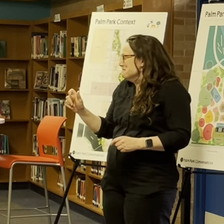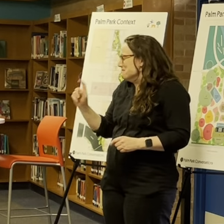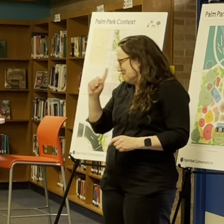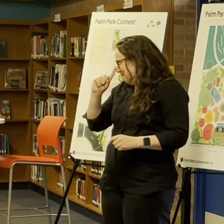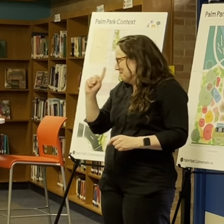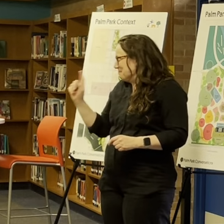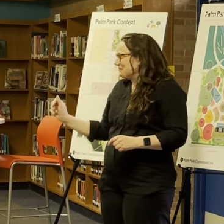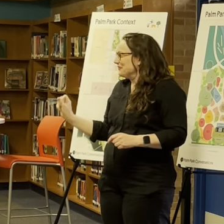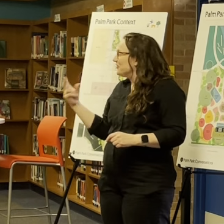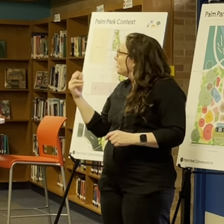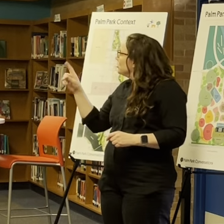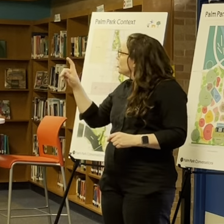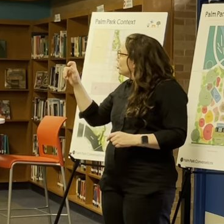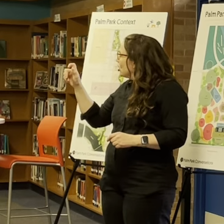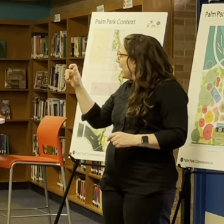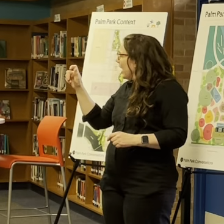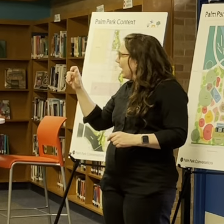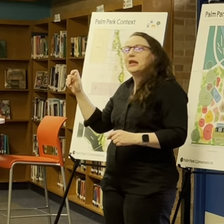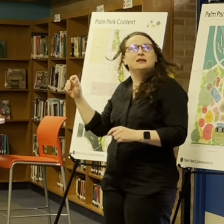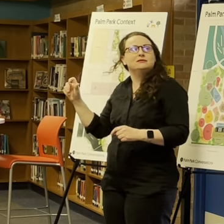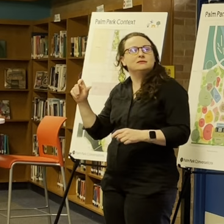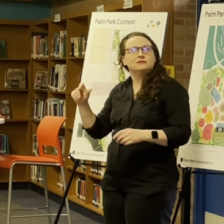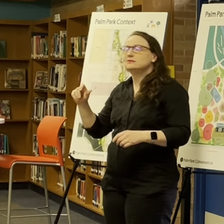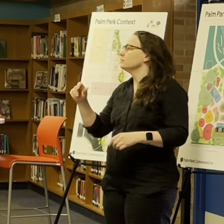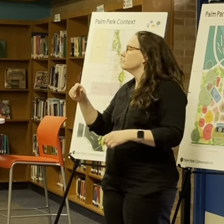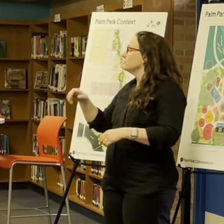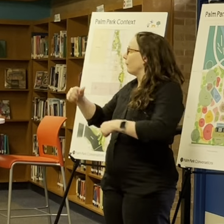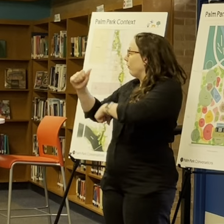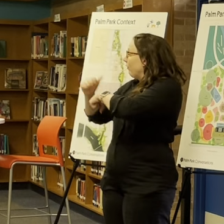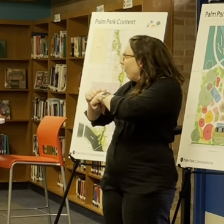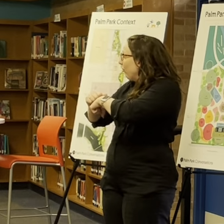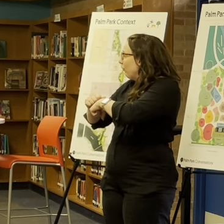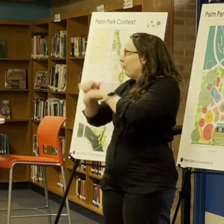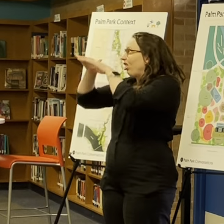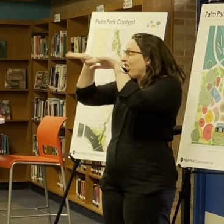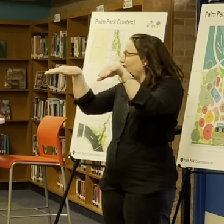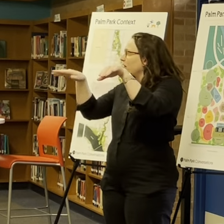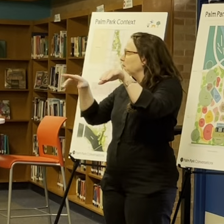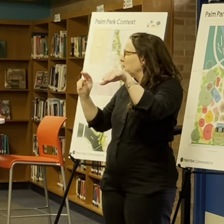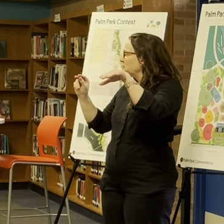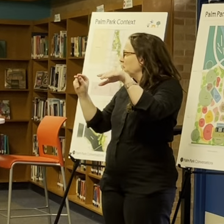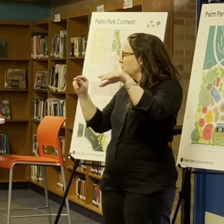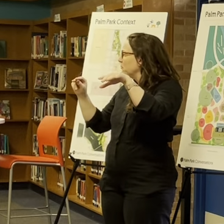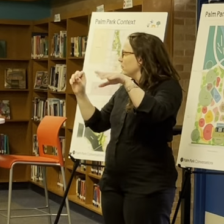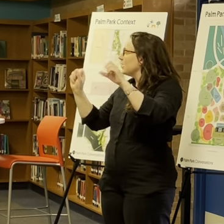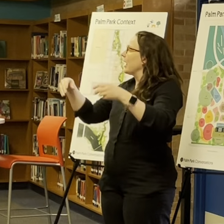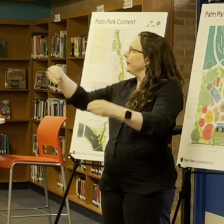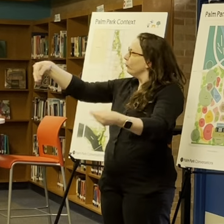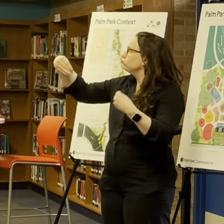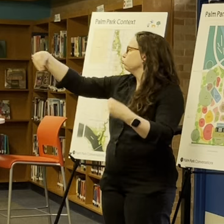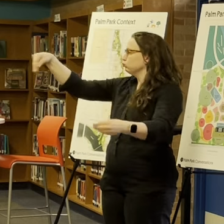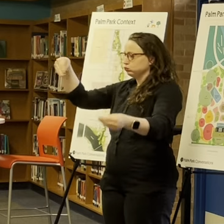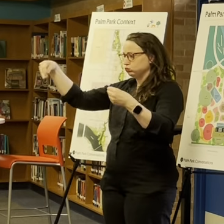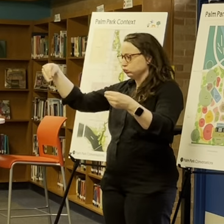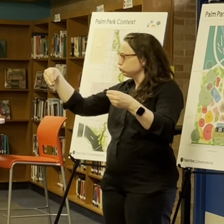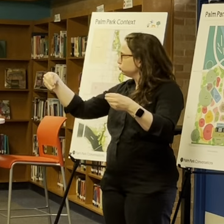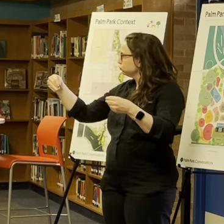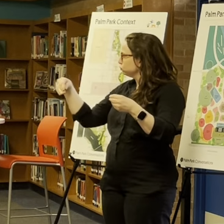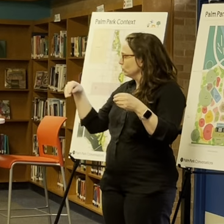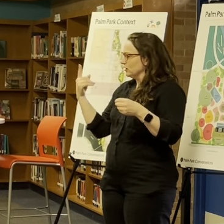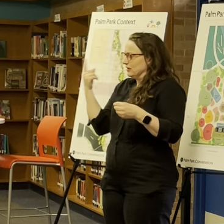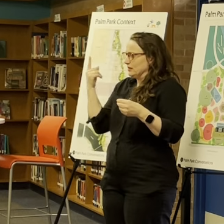could be made out of materials that capture the kinetic aspects of light